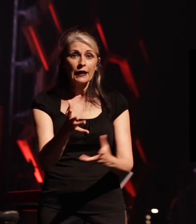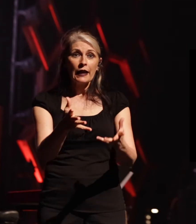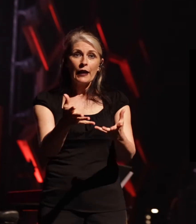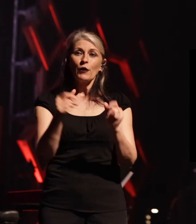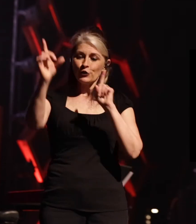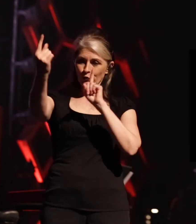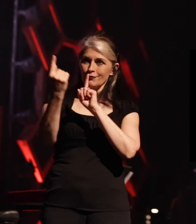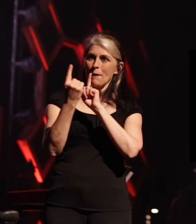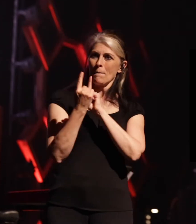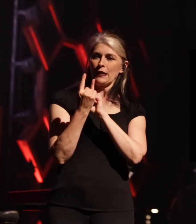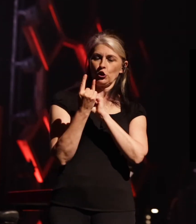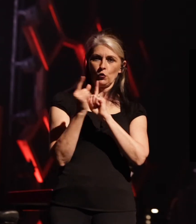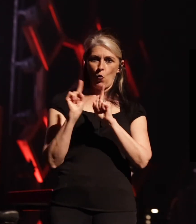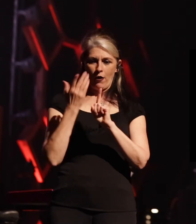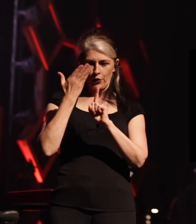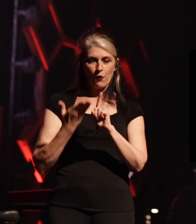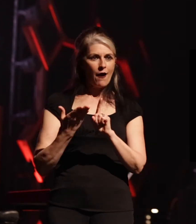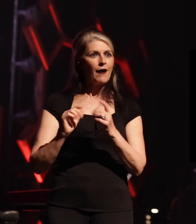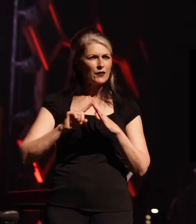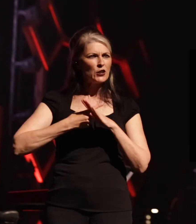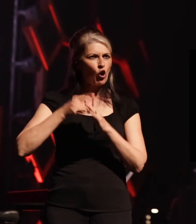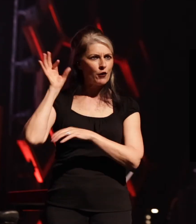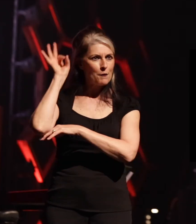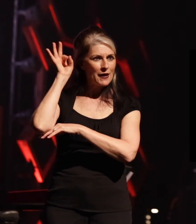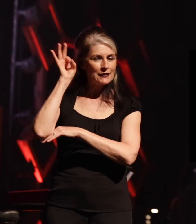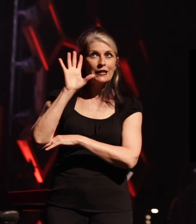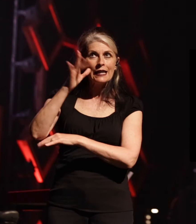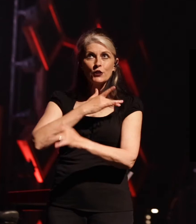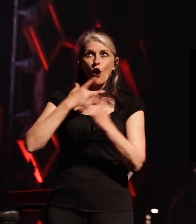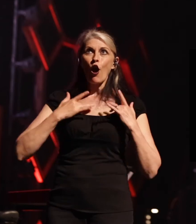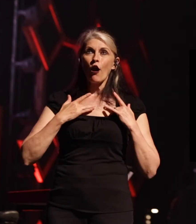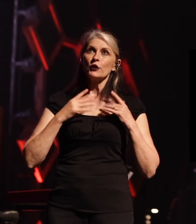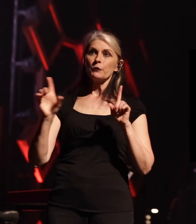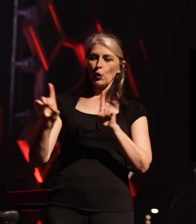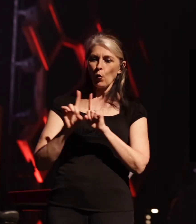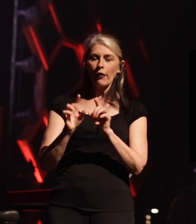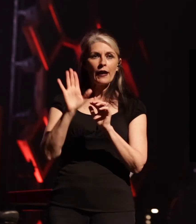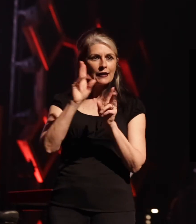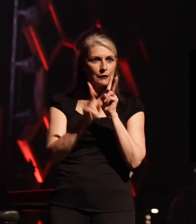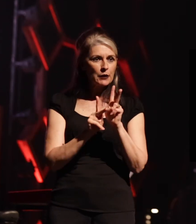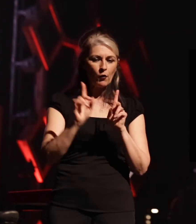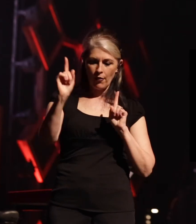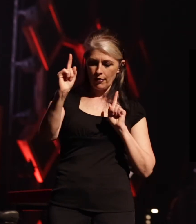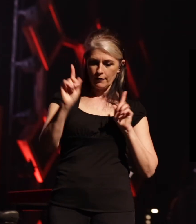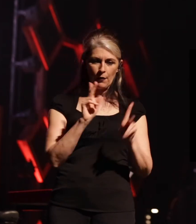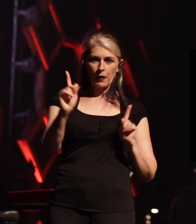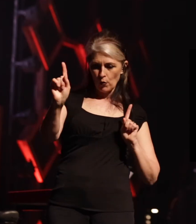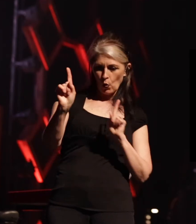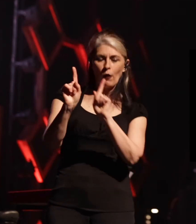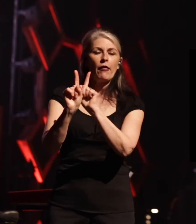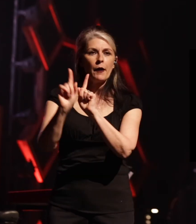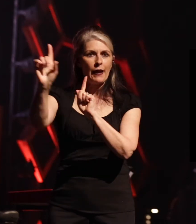at, just how I started. I mean, his heart is to be with his people, for his people to be with him. And he's always willing